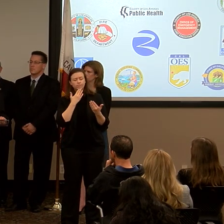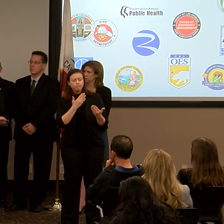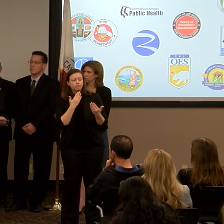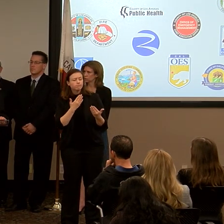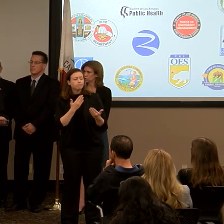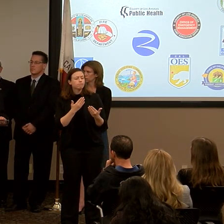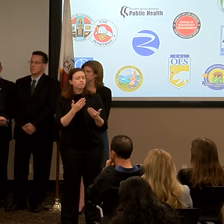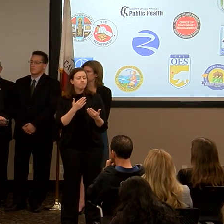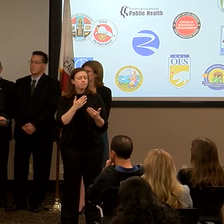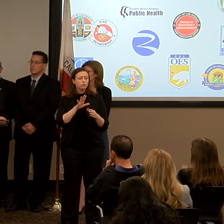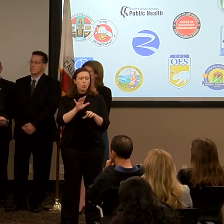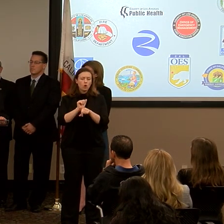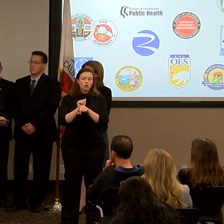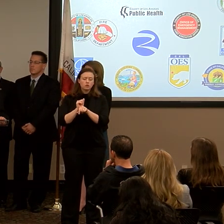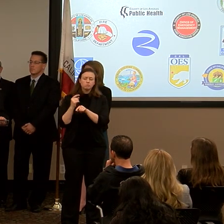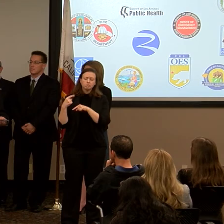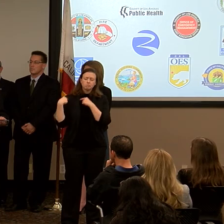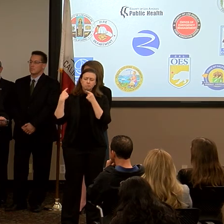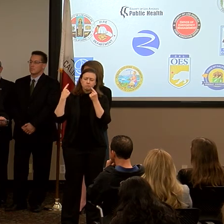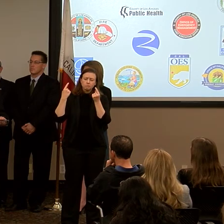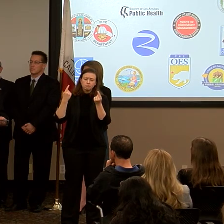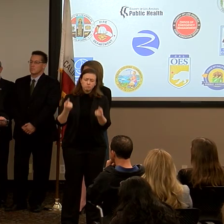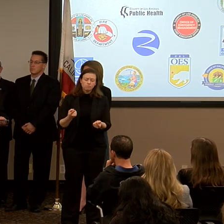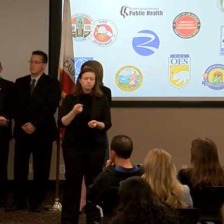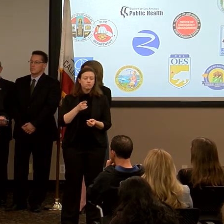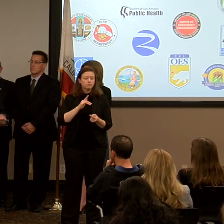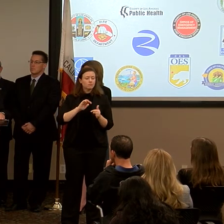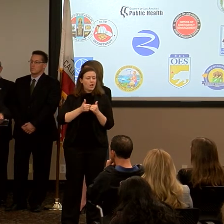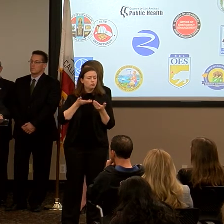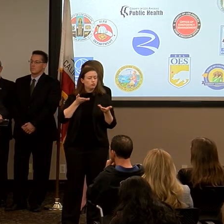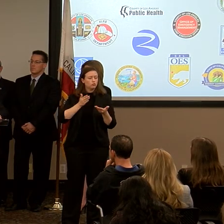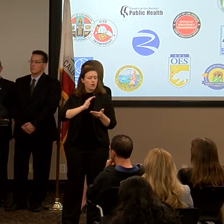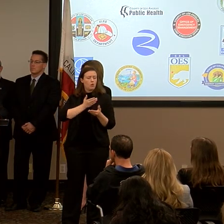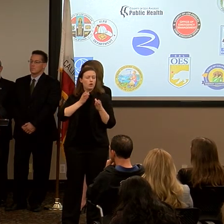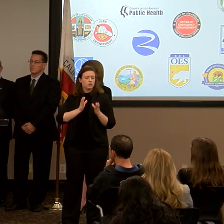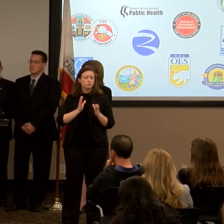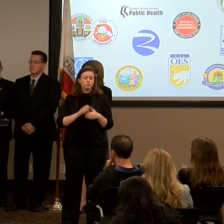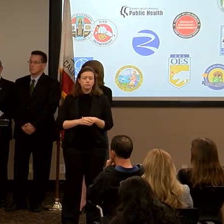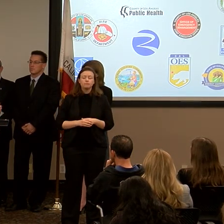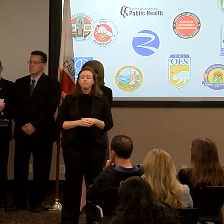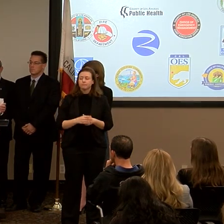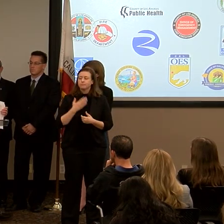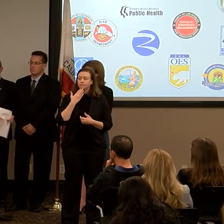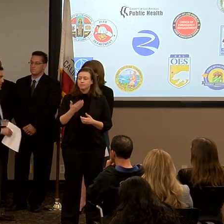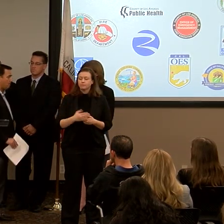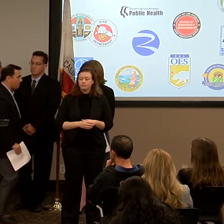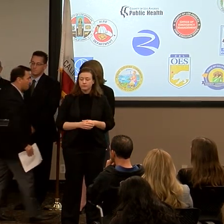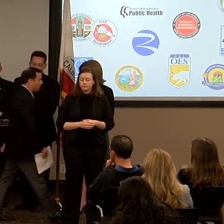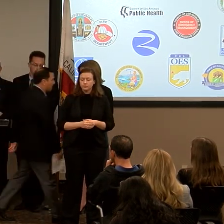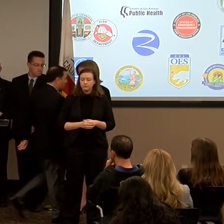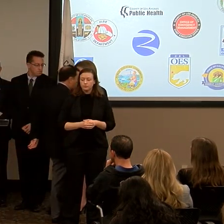done throughout this and what you've done for our customers. Thank you.